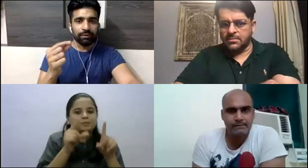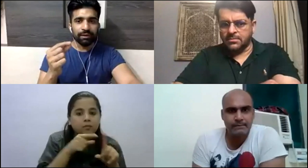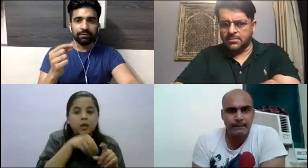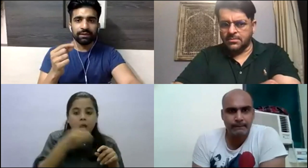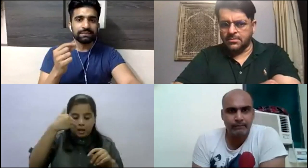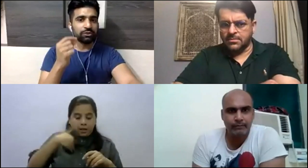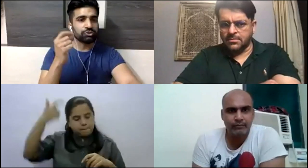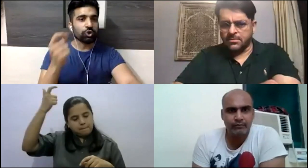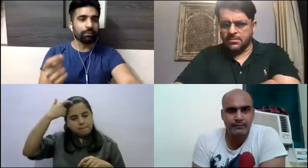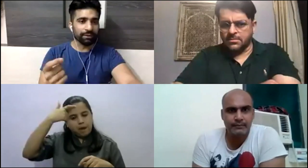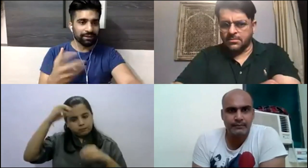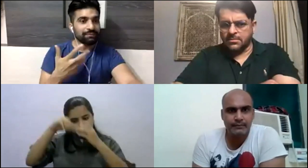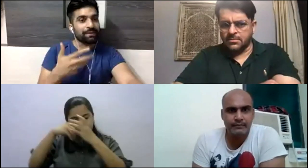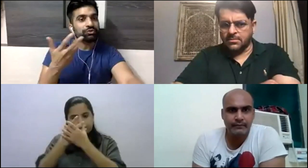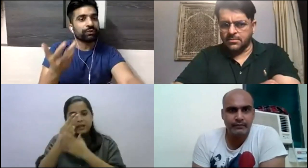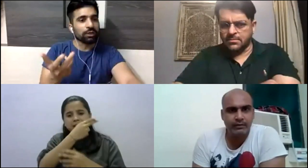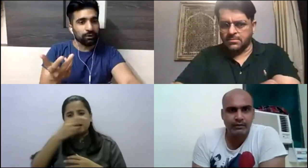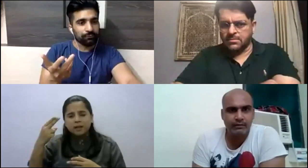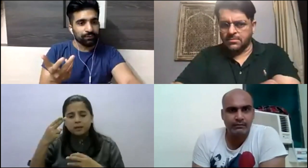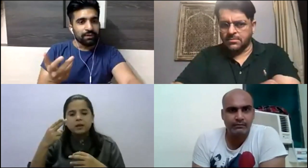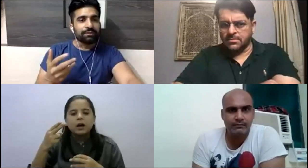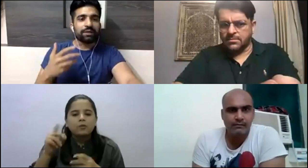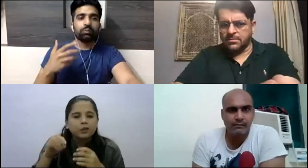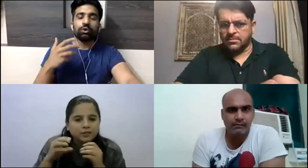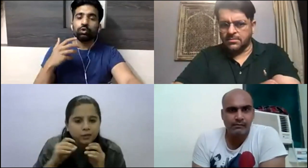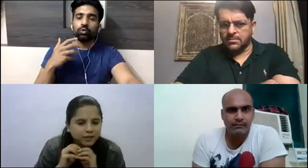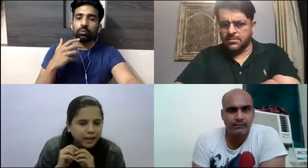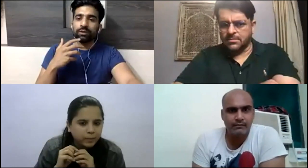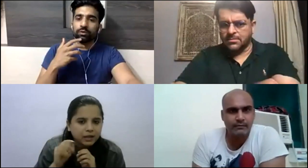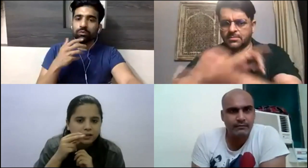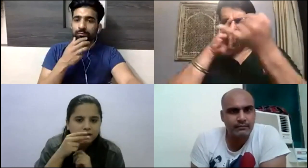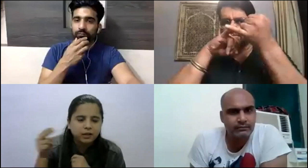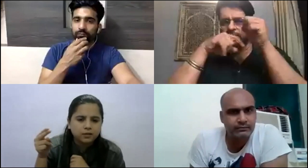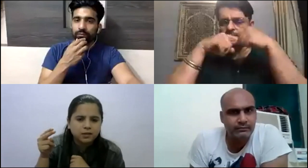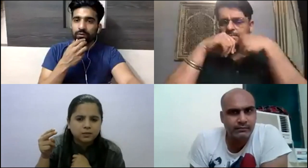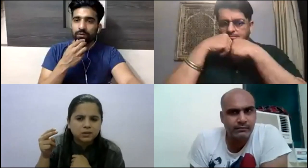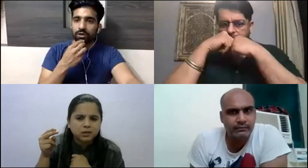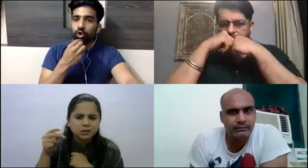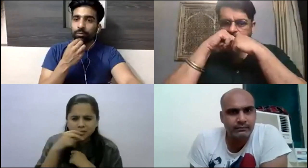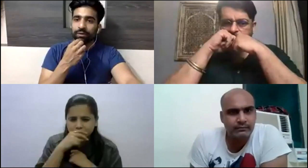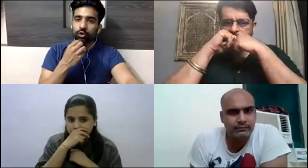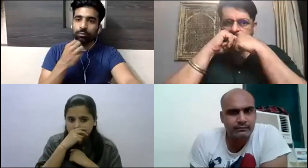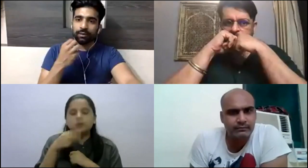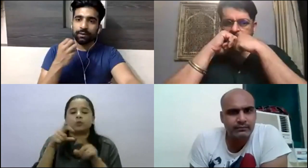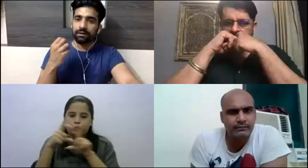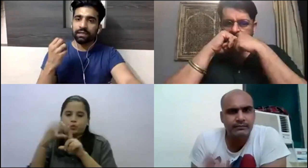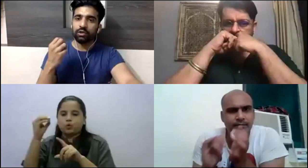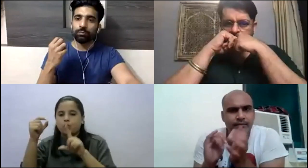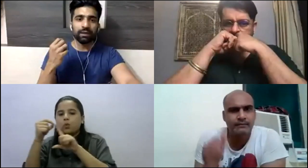in your brain release called dopamine that makes you feel good. Then Wh- what's the when chemical? you Can you say it once again?